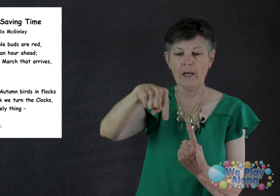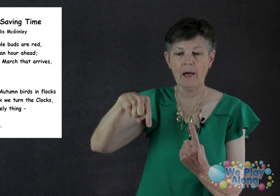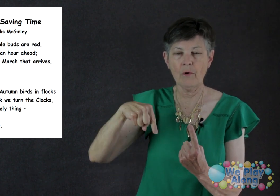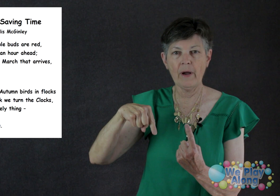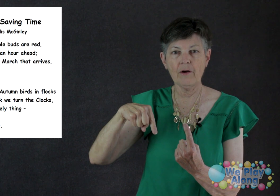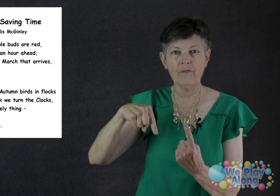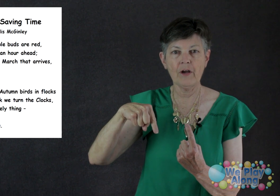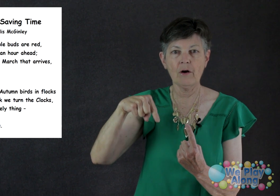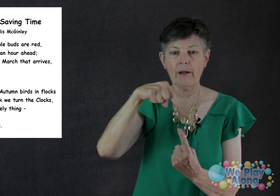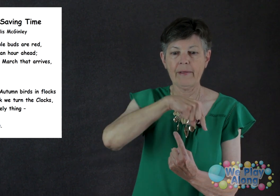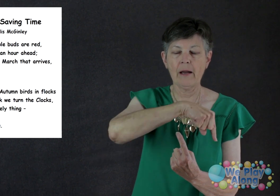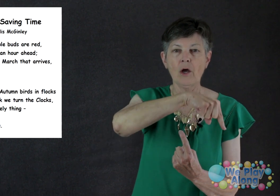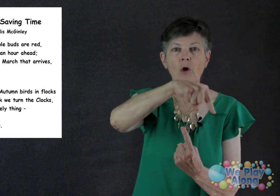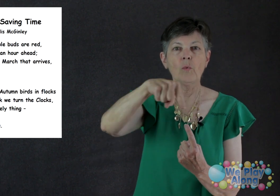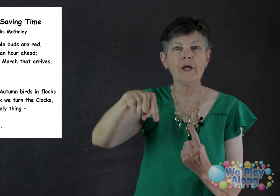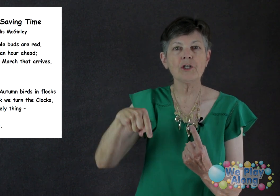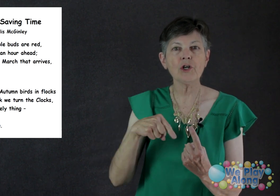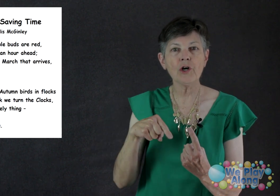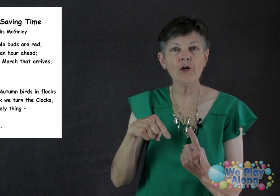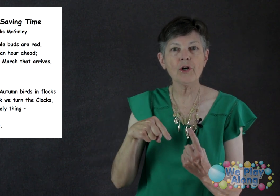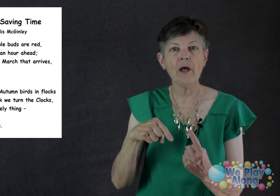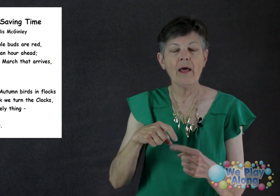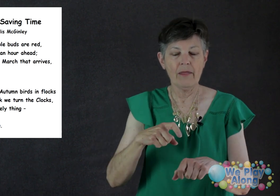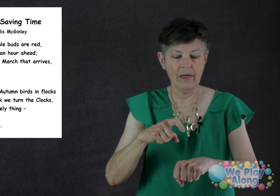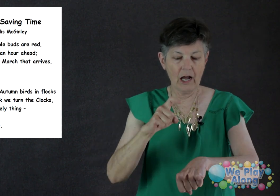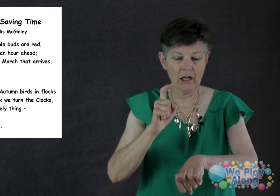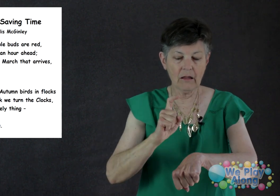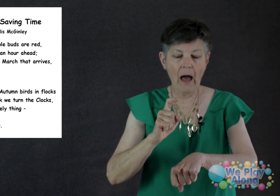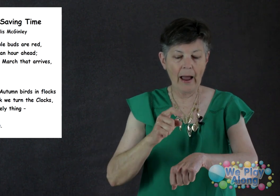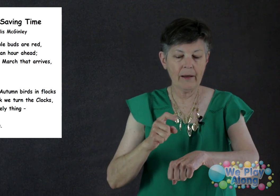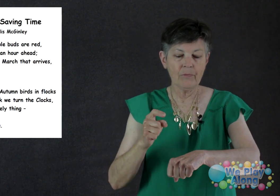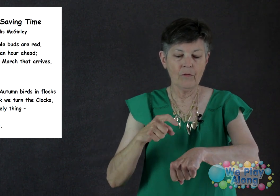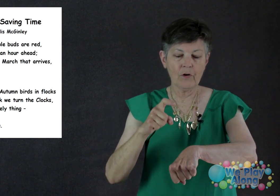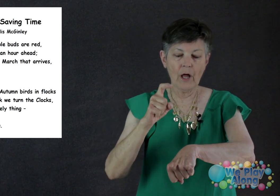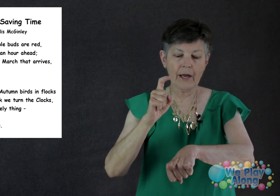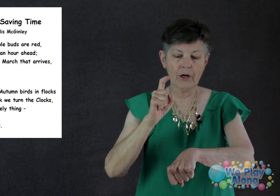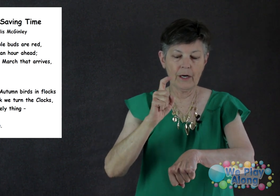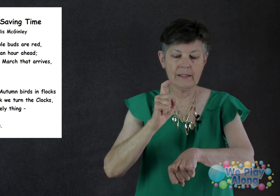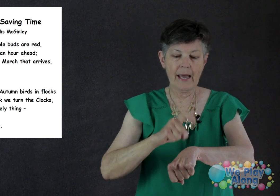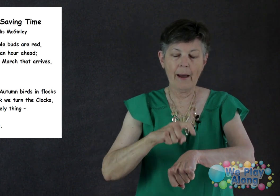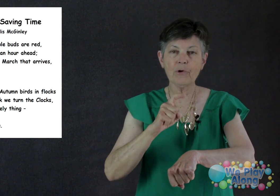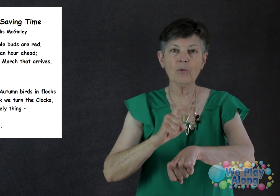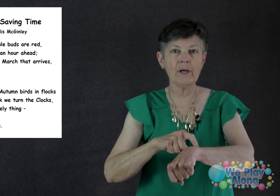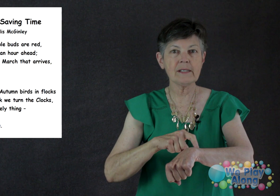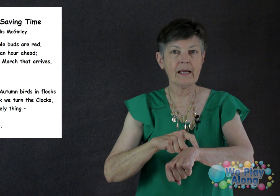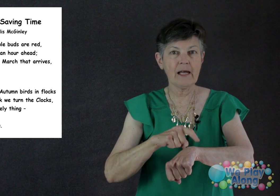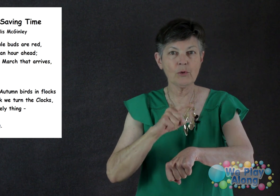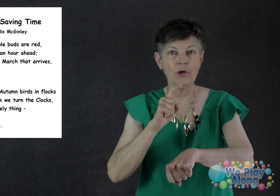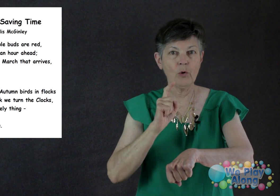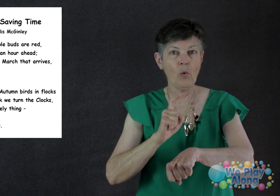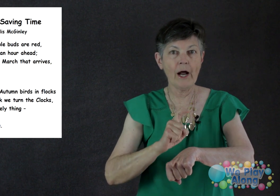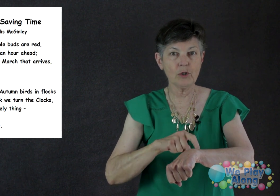come around our finger like that. We turn the clock. Clock, you're going to tap your wrist like that's where your watch would